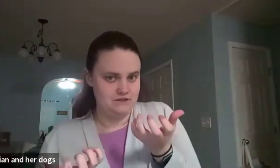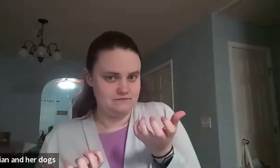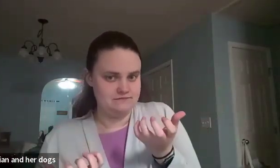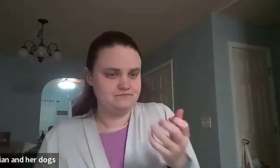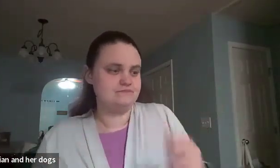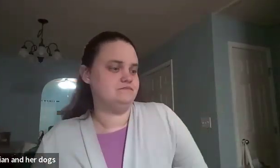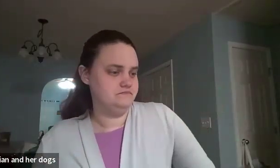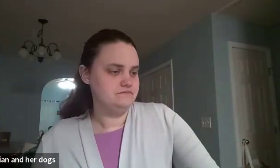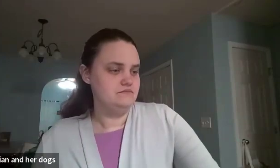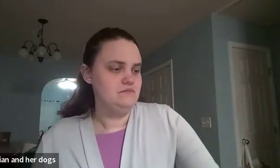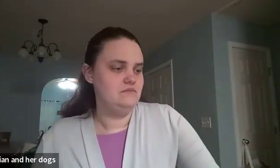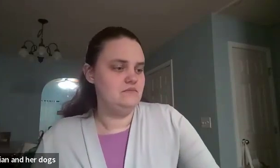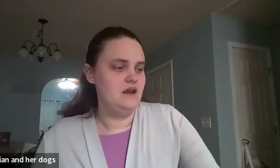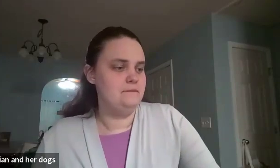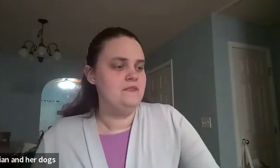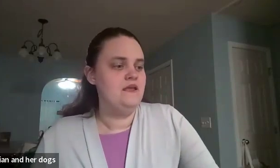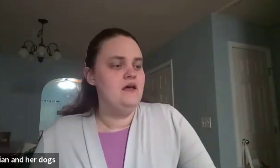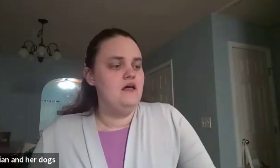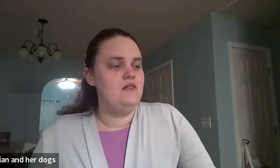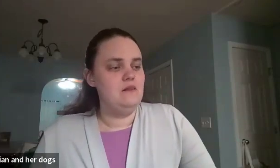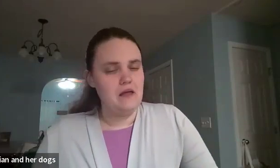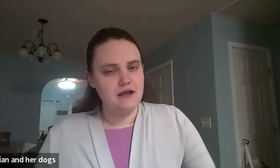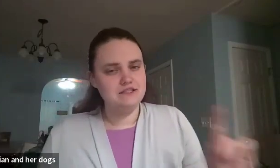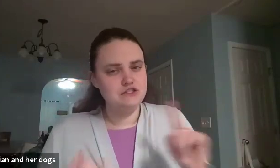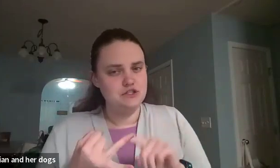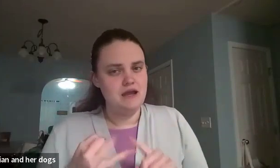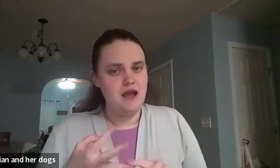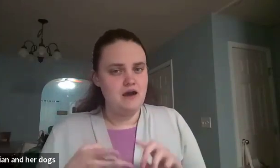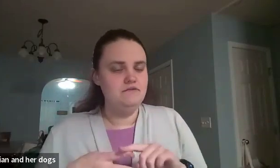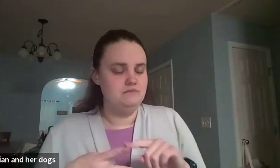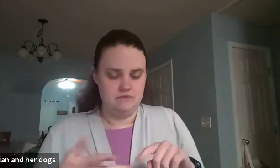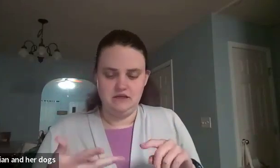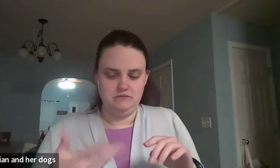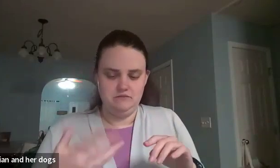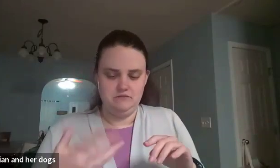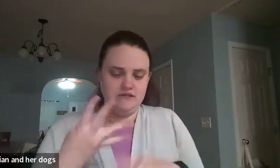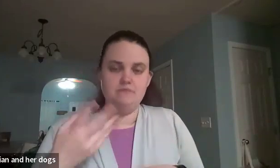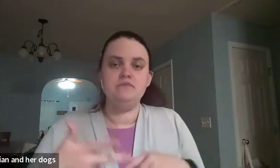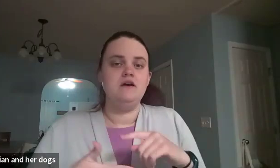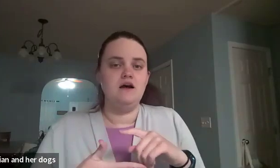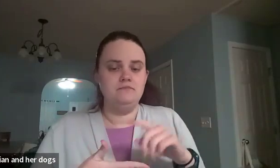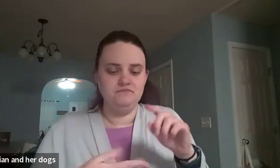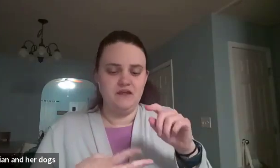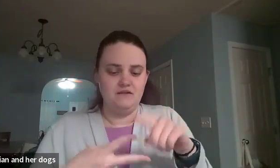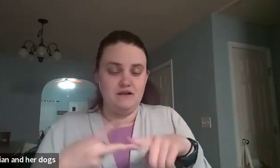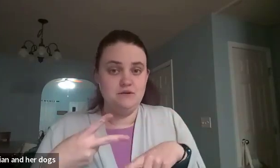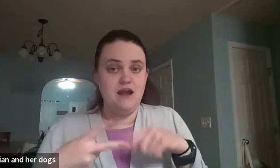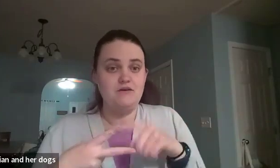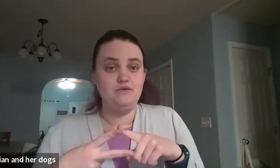want. Okay. The last 2 I have, what was that? The last 2 I have